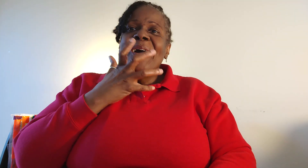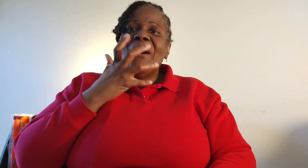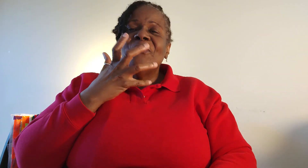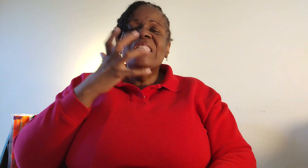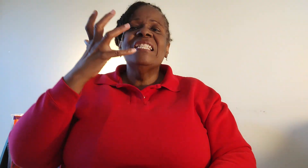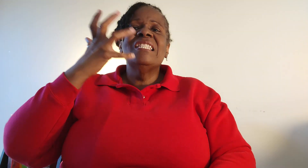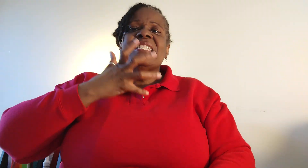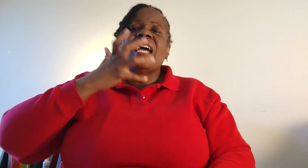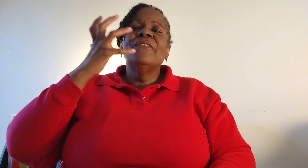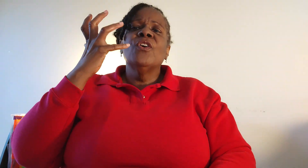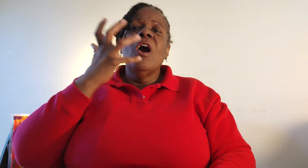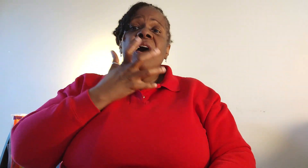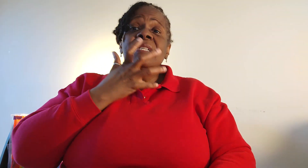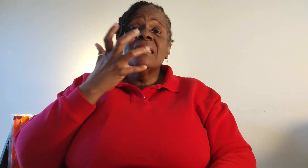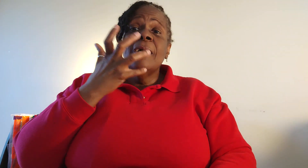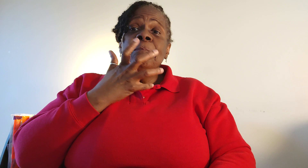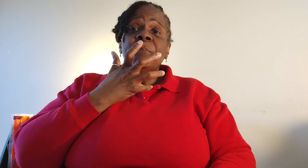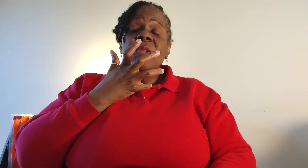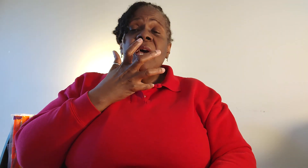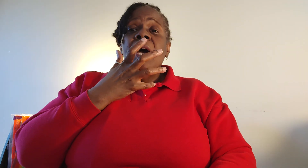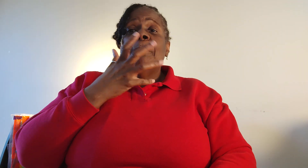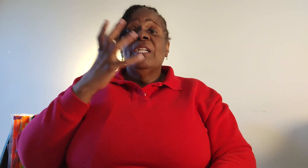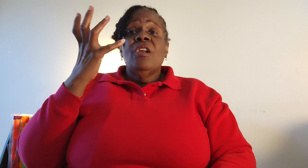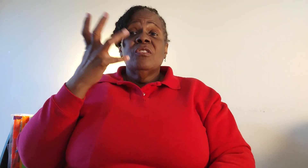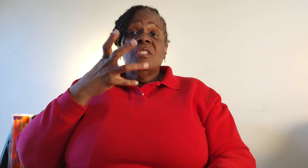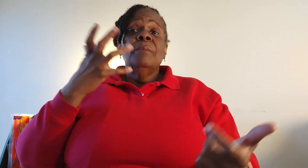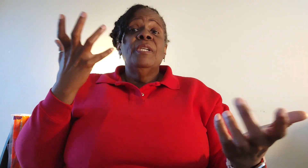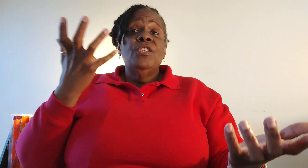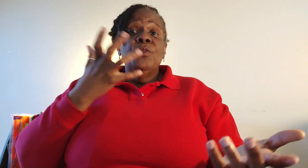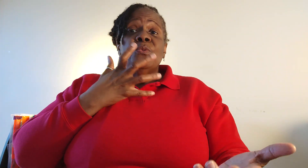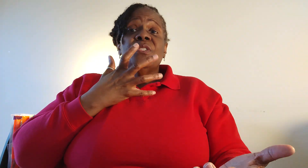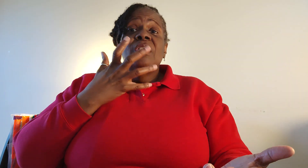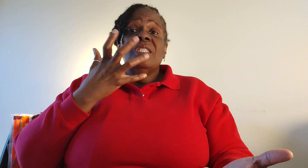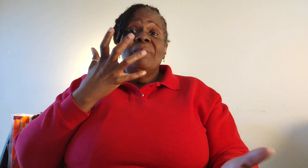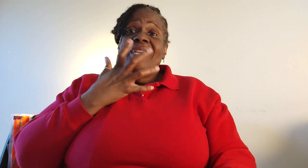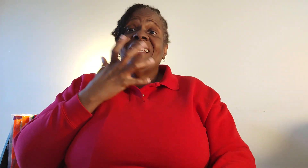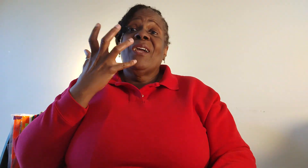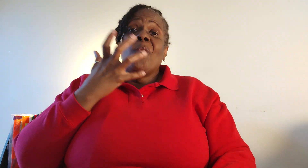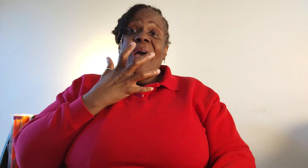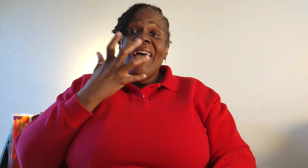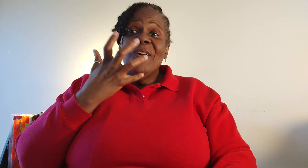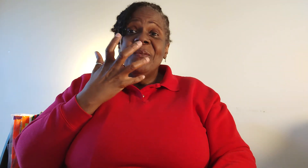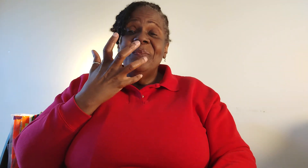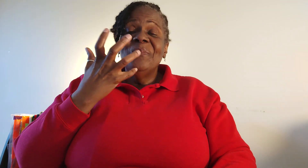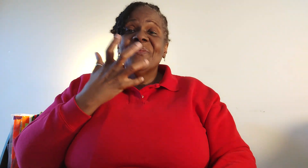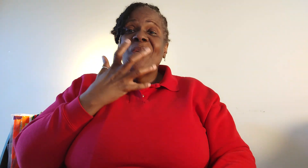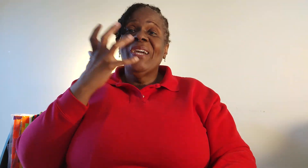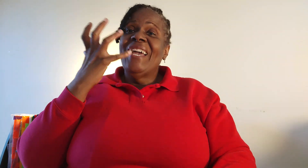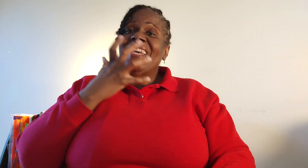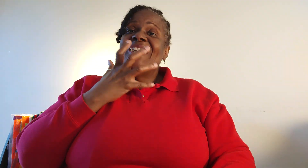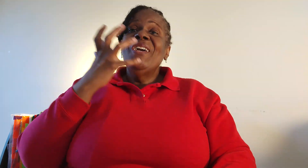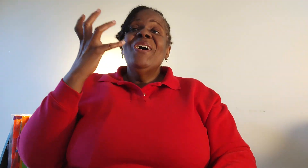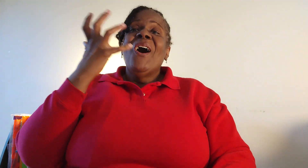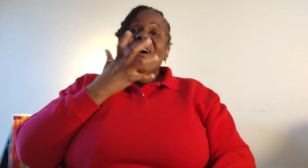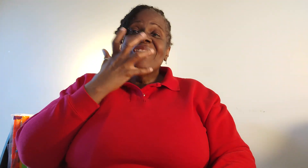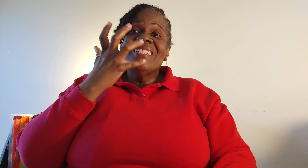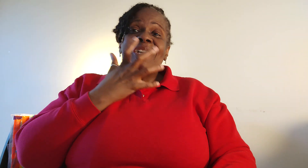wow. This is a sign for awesome, but it also can be used to mean like wow. Okay.